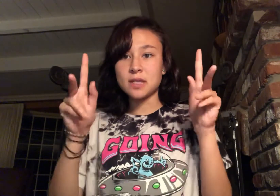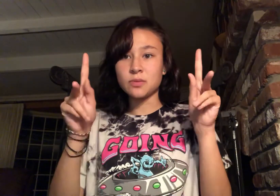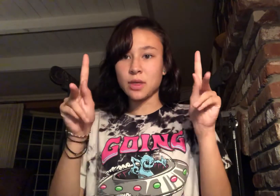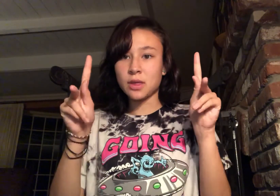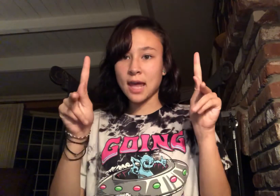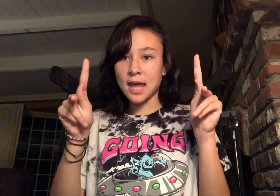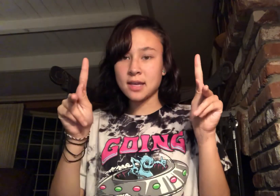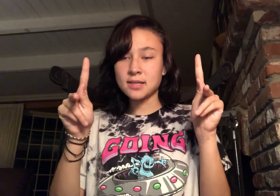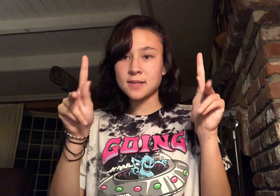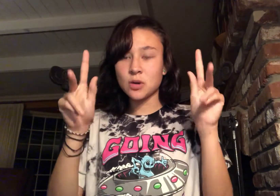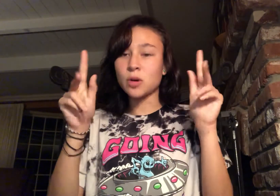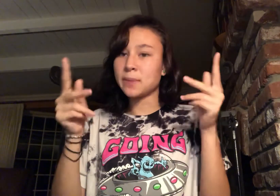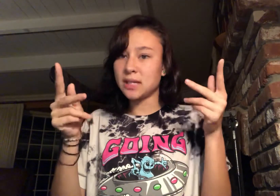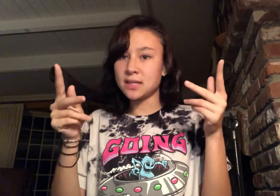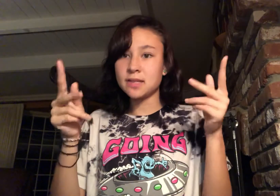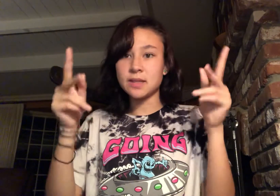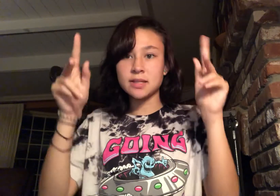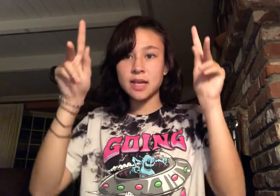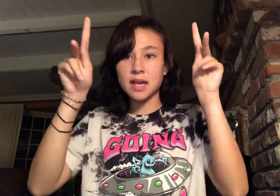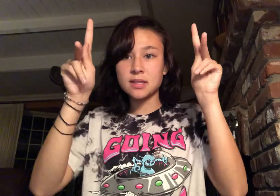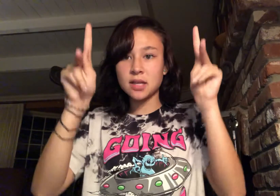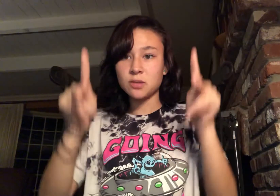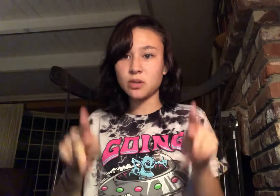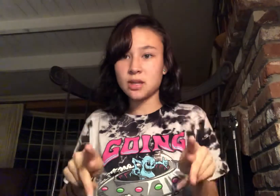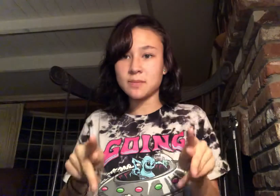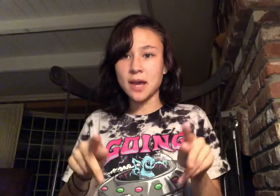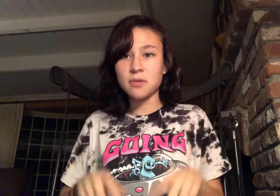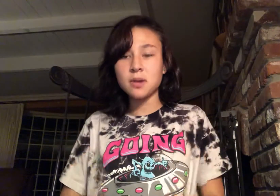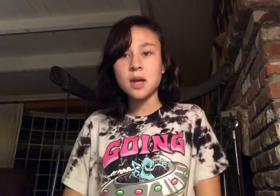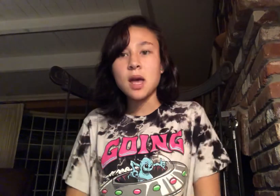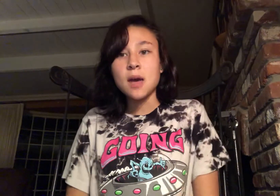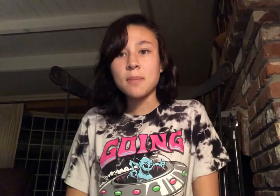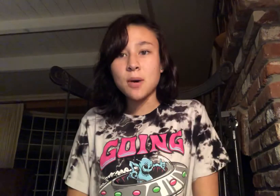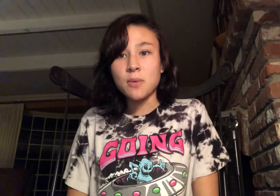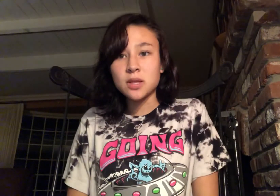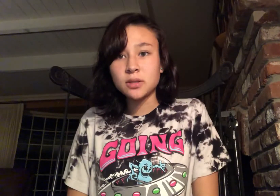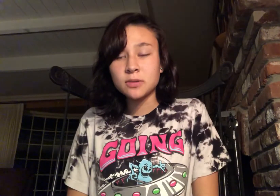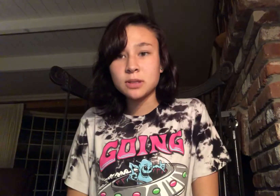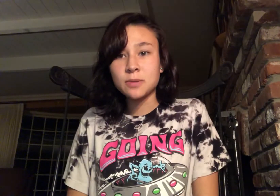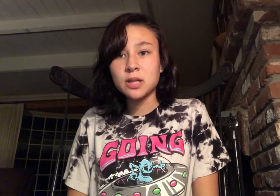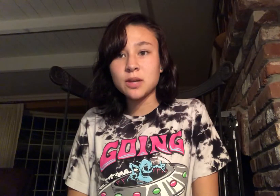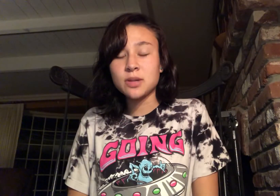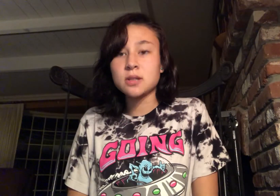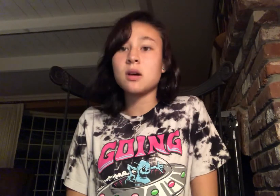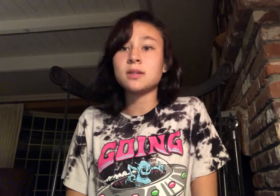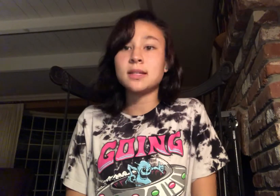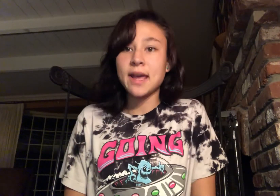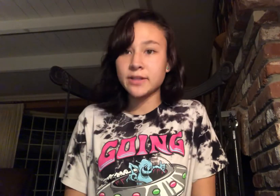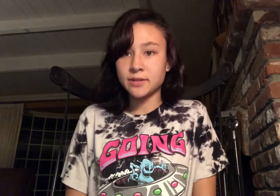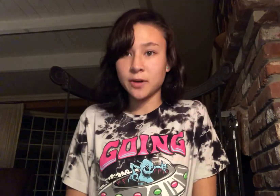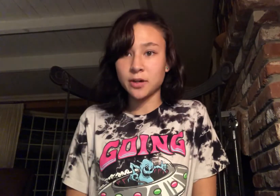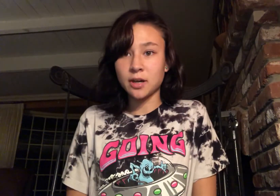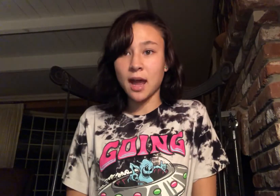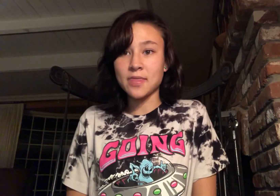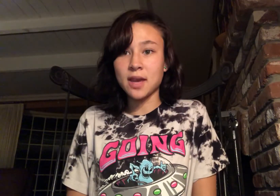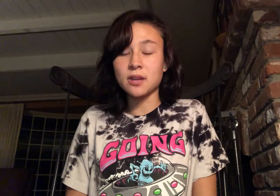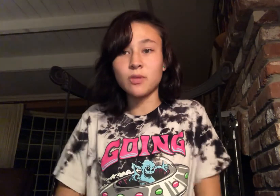with K's or P's in this case, and you bring them down. But when you're putting what's called an agent marker at the end of a